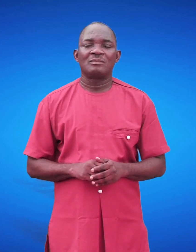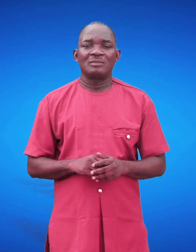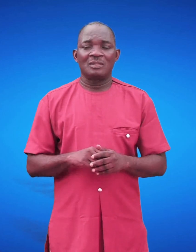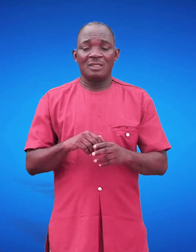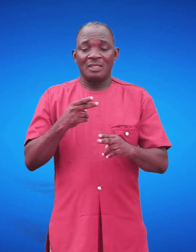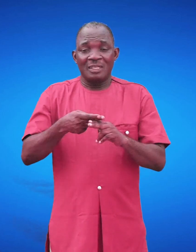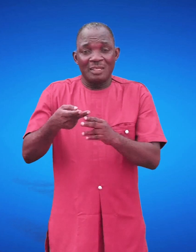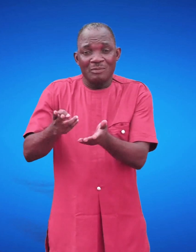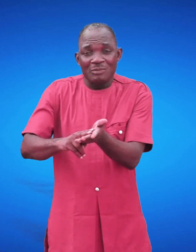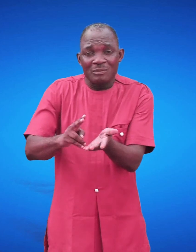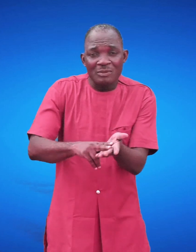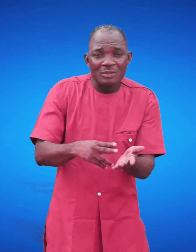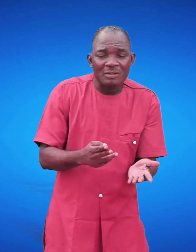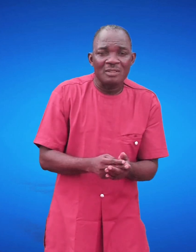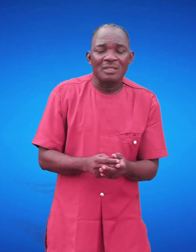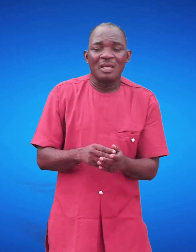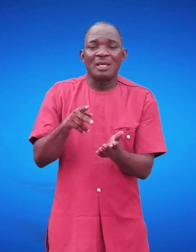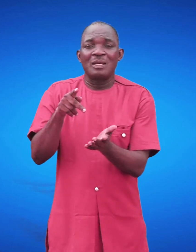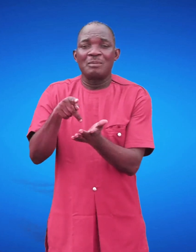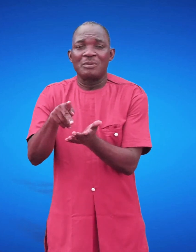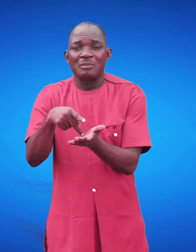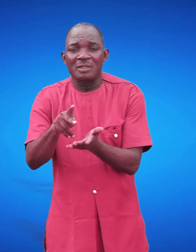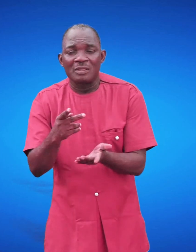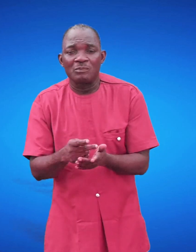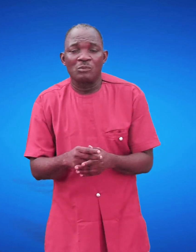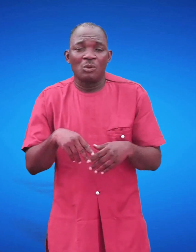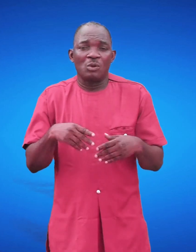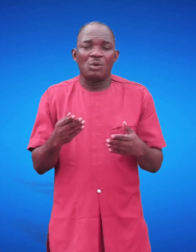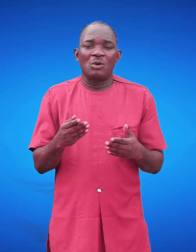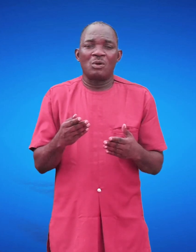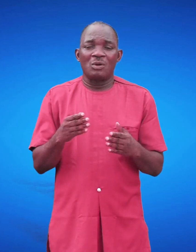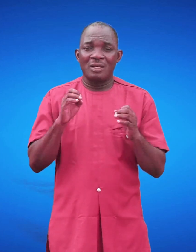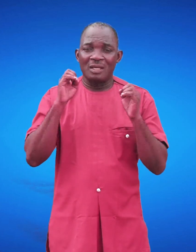enrollment, payment, or sensitization.